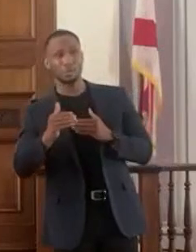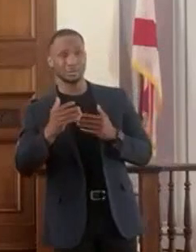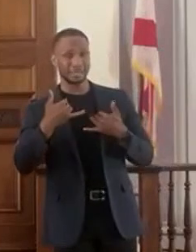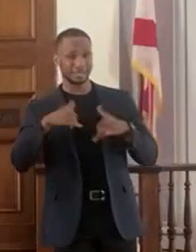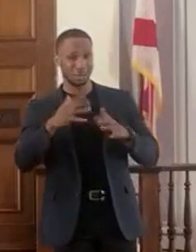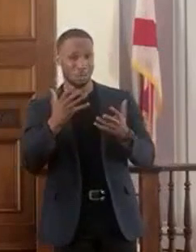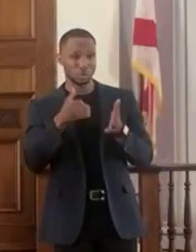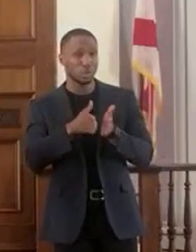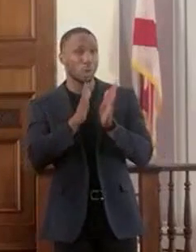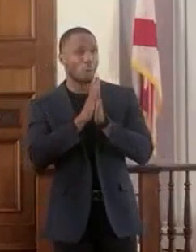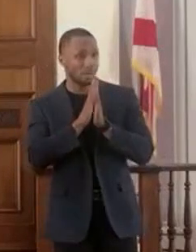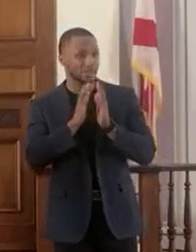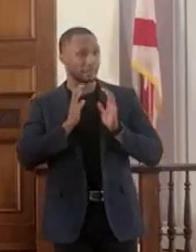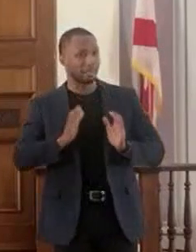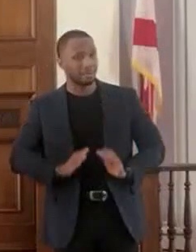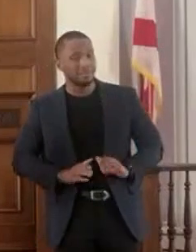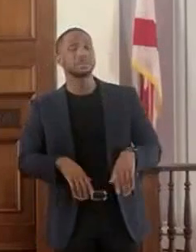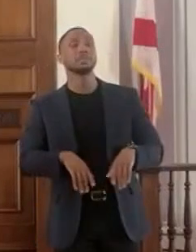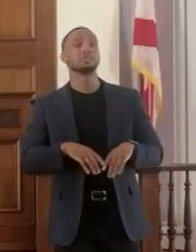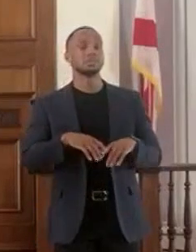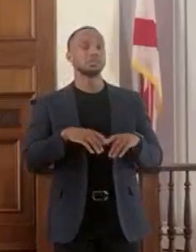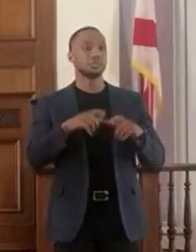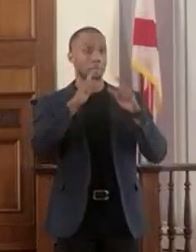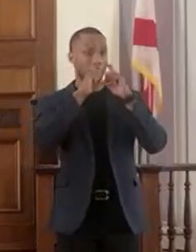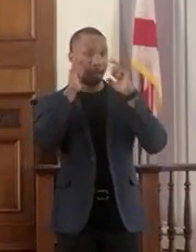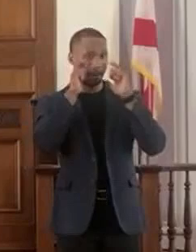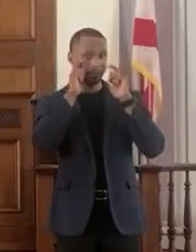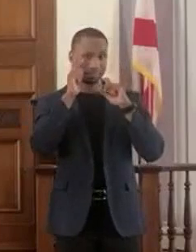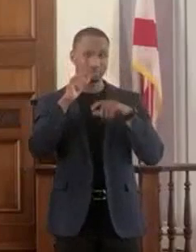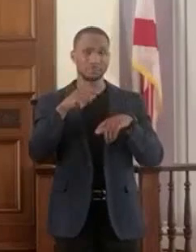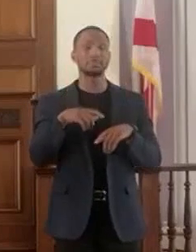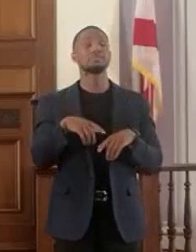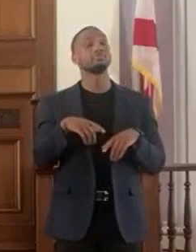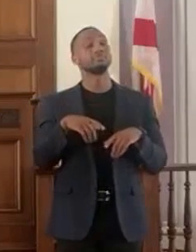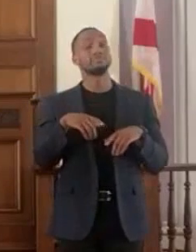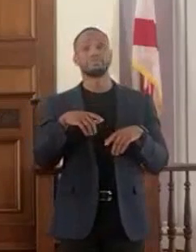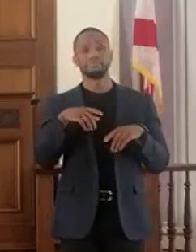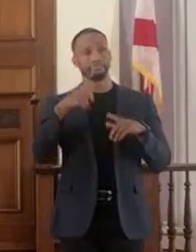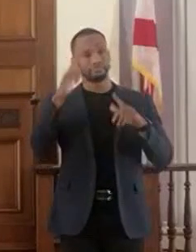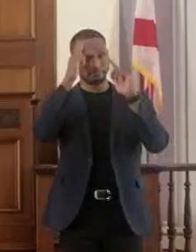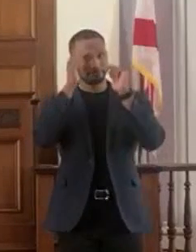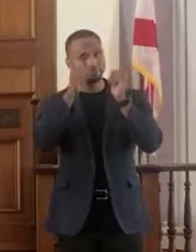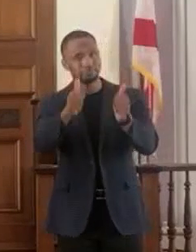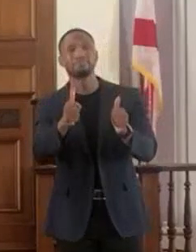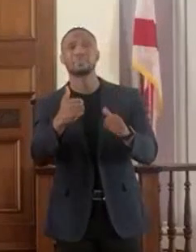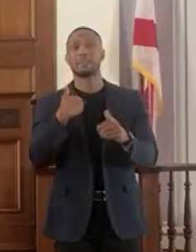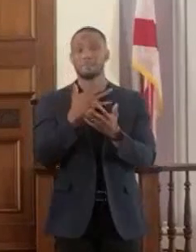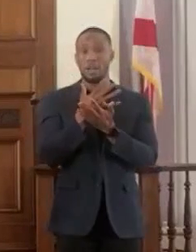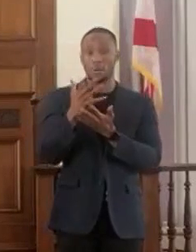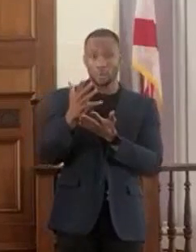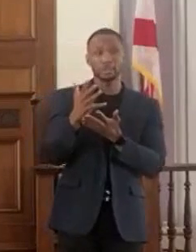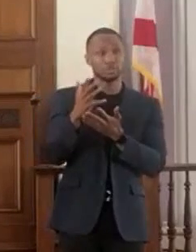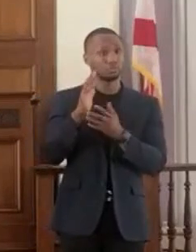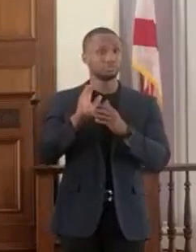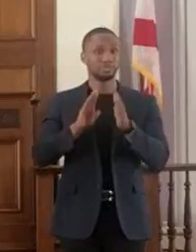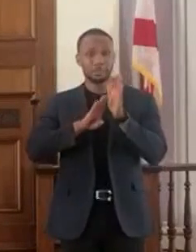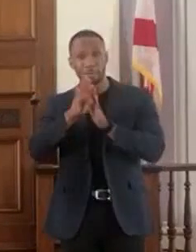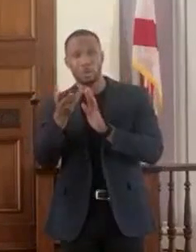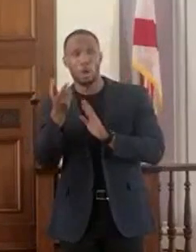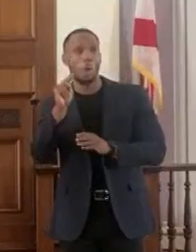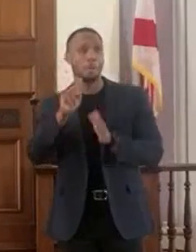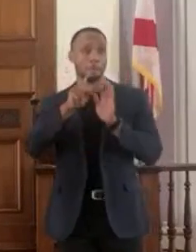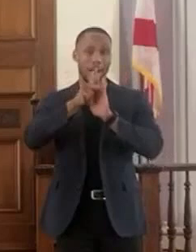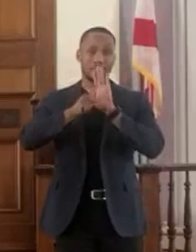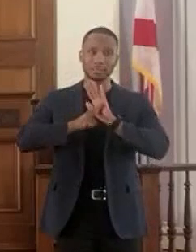ask patrons or customers to wear masks? They're certainly free to do that. They got 5 weeks to develop their policies